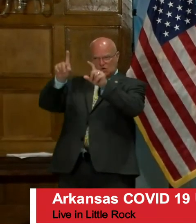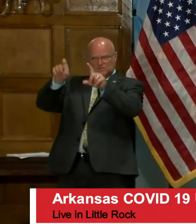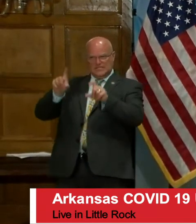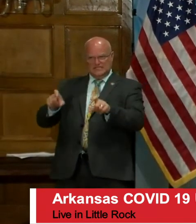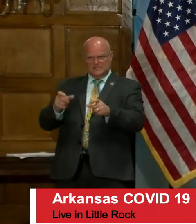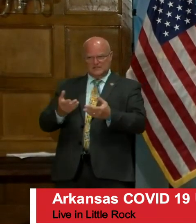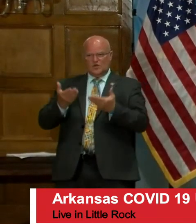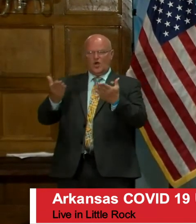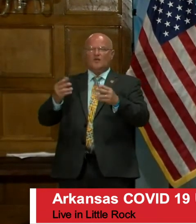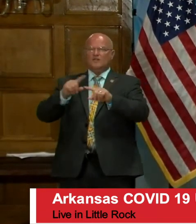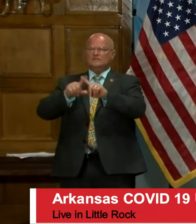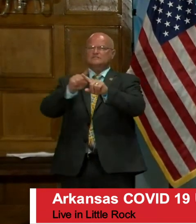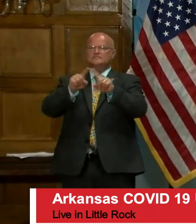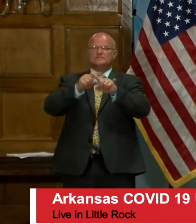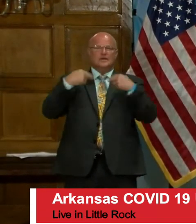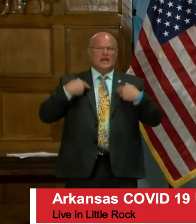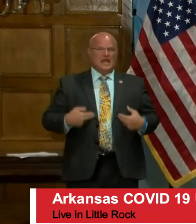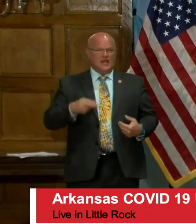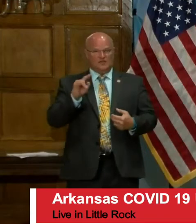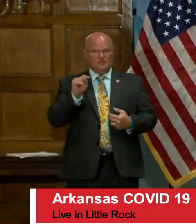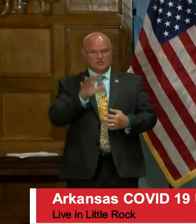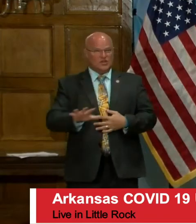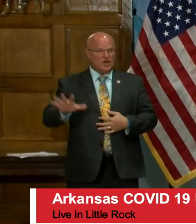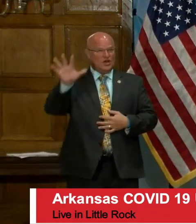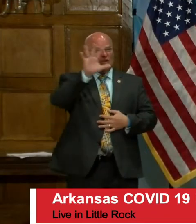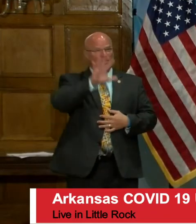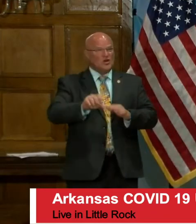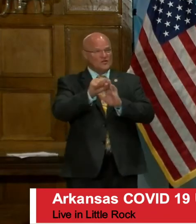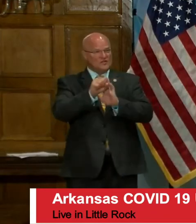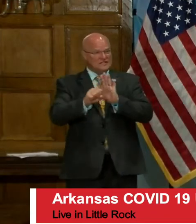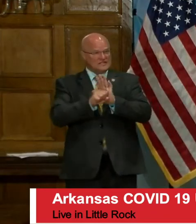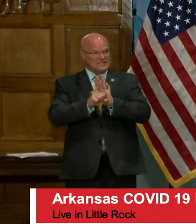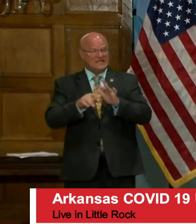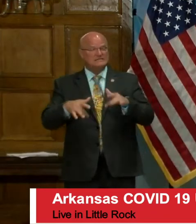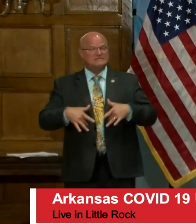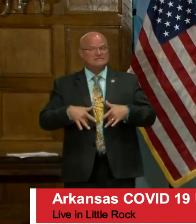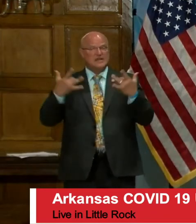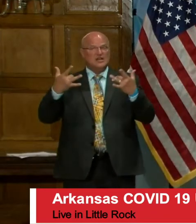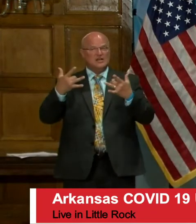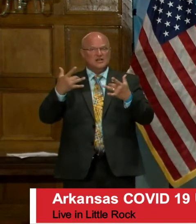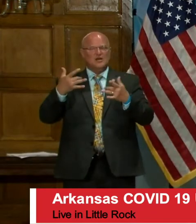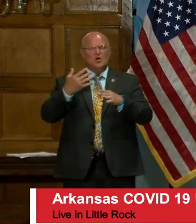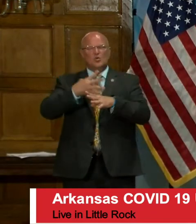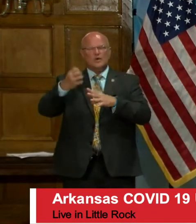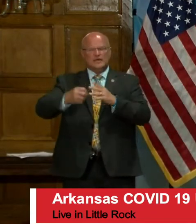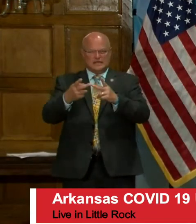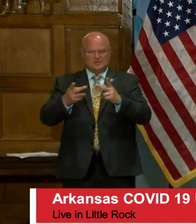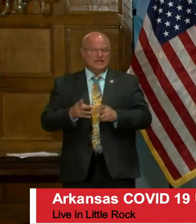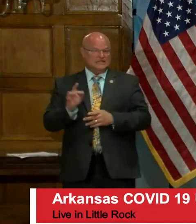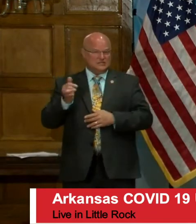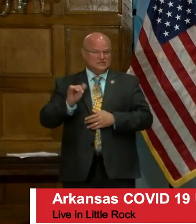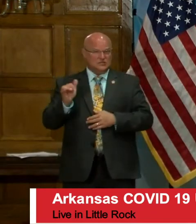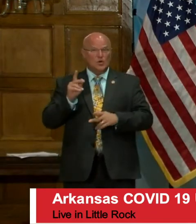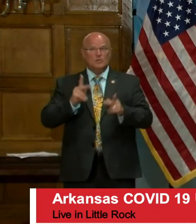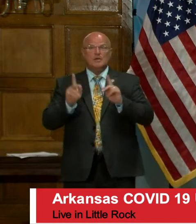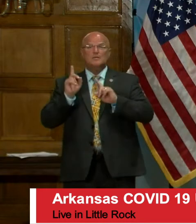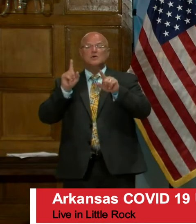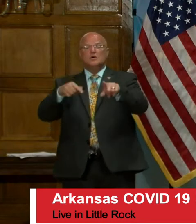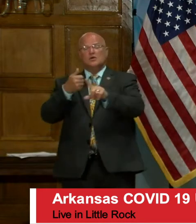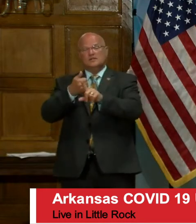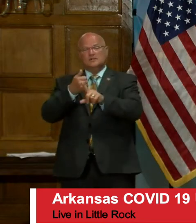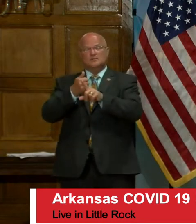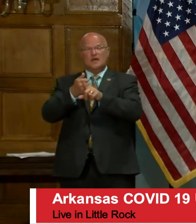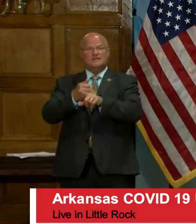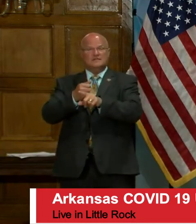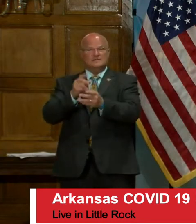offer those in all of our local health units, as well as some off-site events, particularly on weekends. Or people can go to their